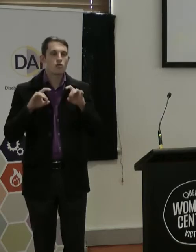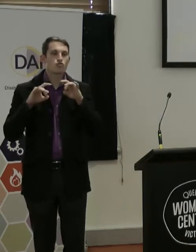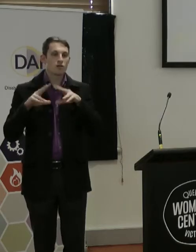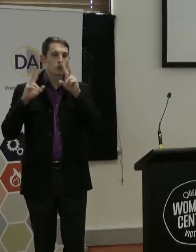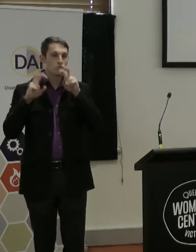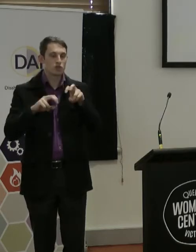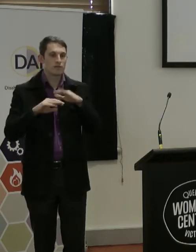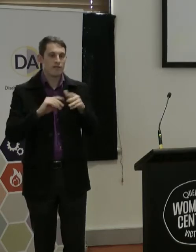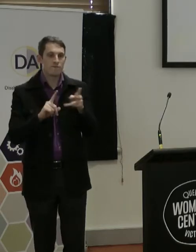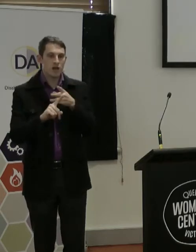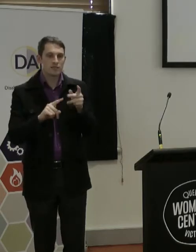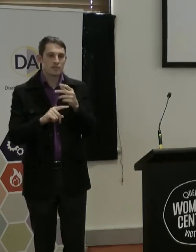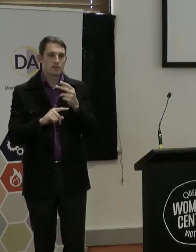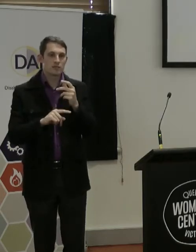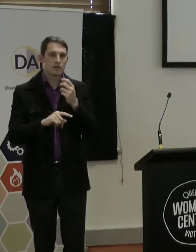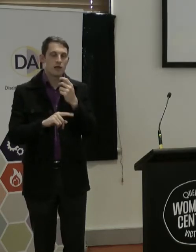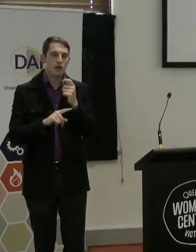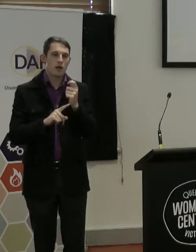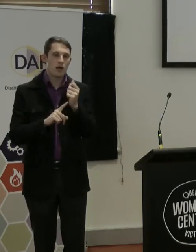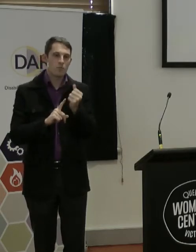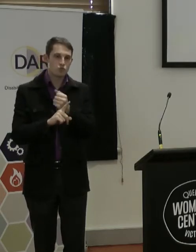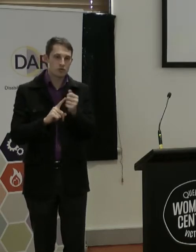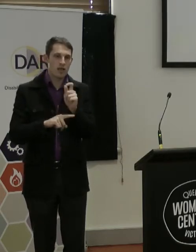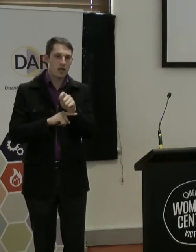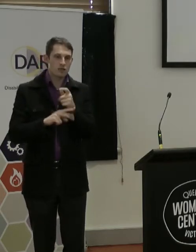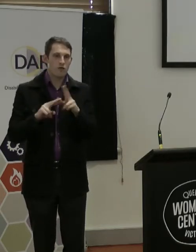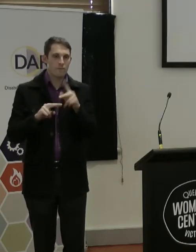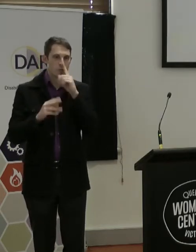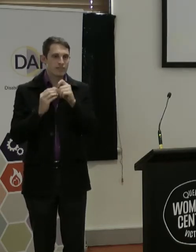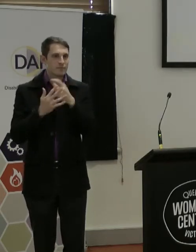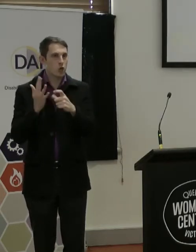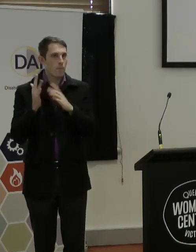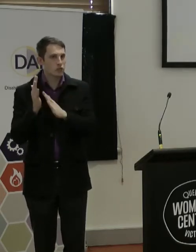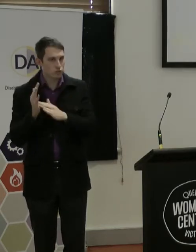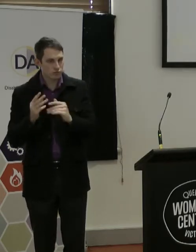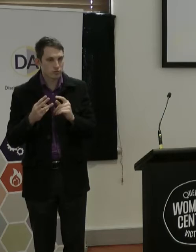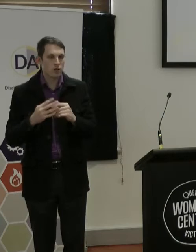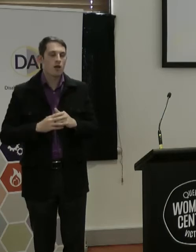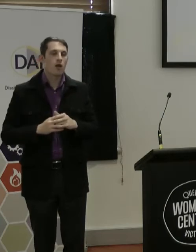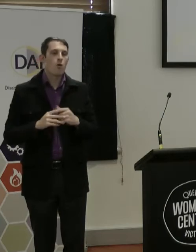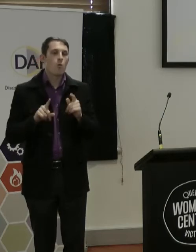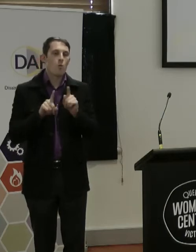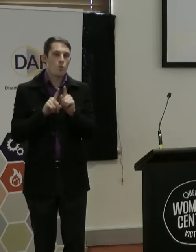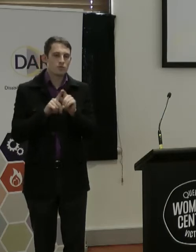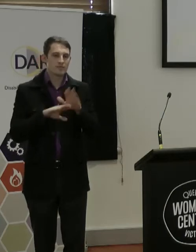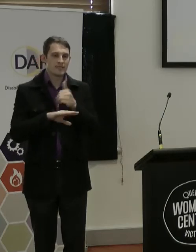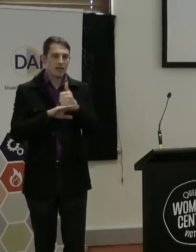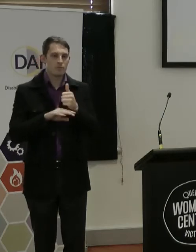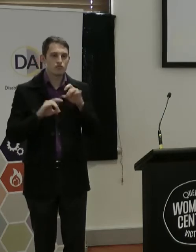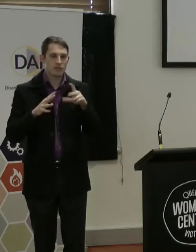Abuse, Neglect and Exploitation of People with Disability, the establishment of the National Disability and Carers Advisory